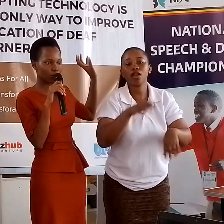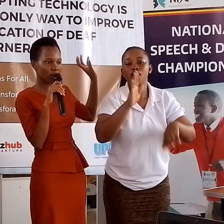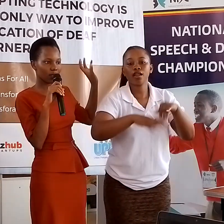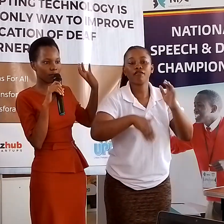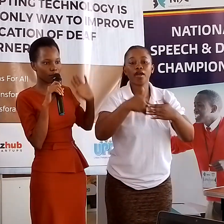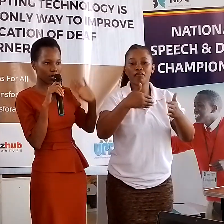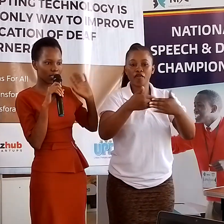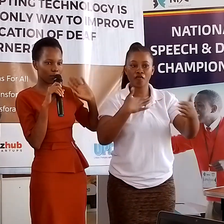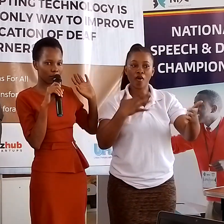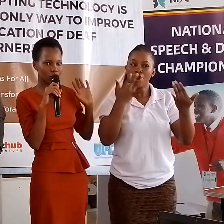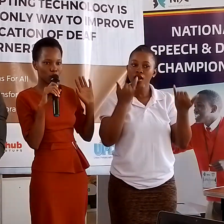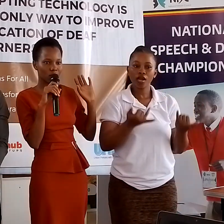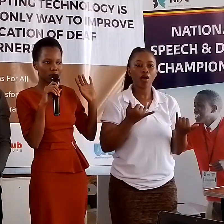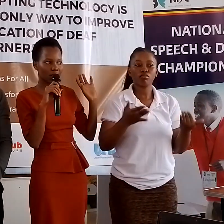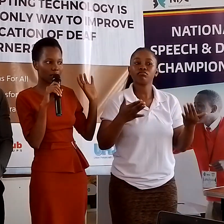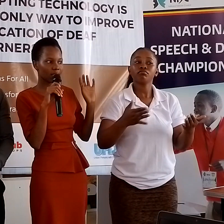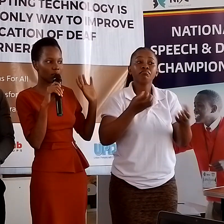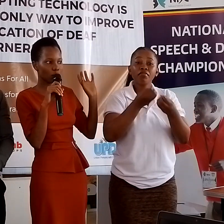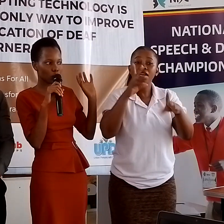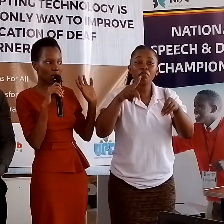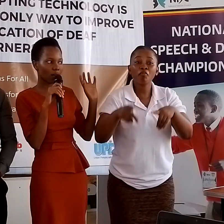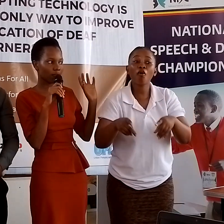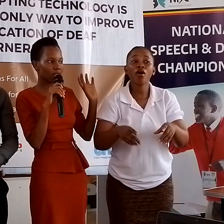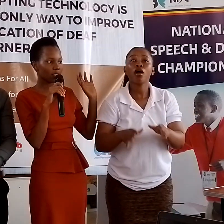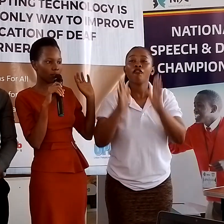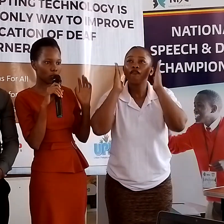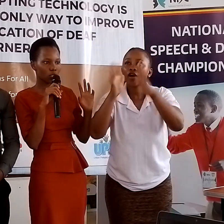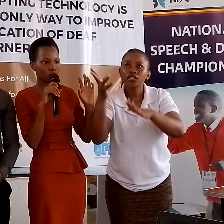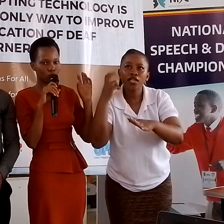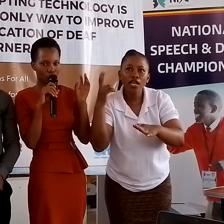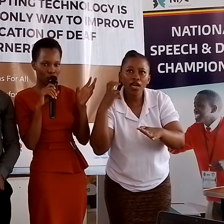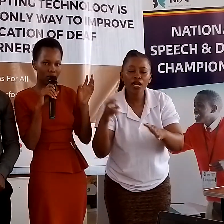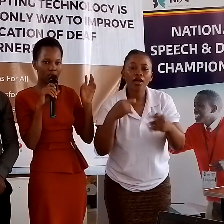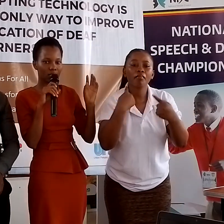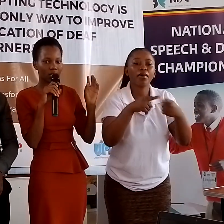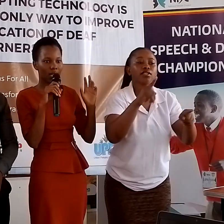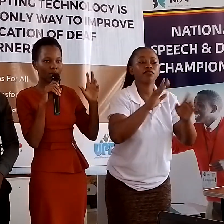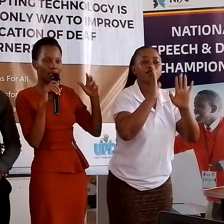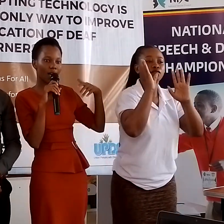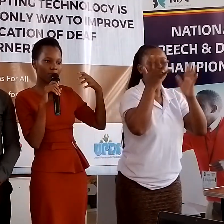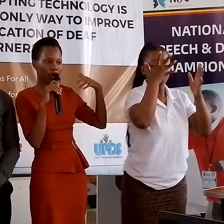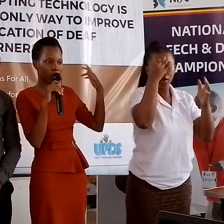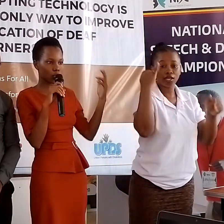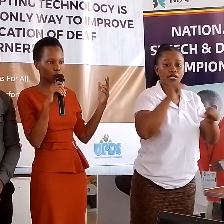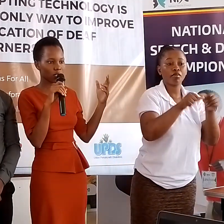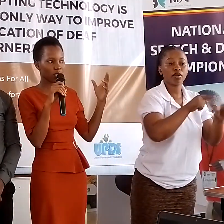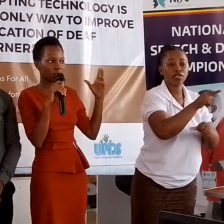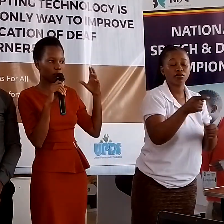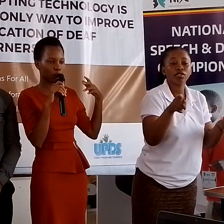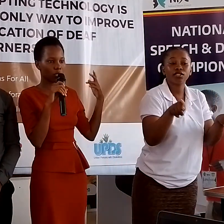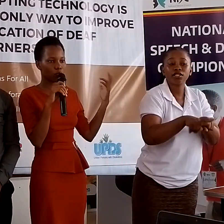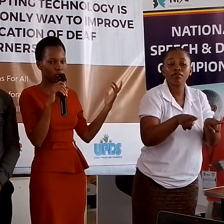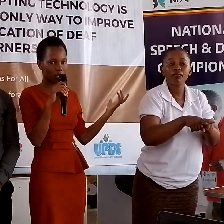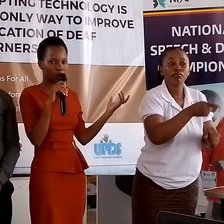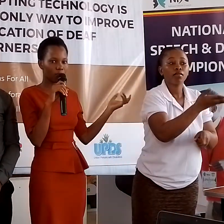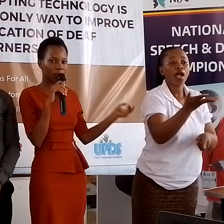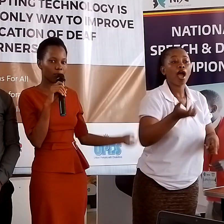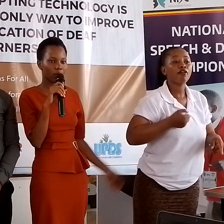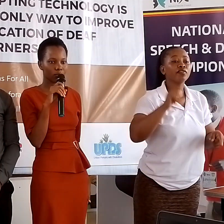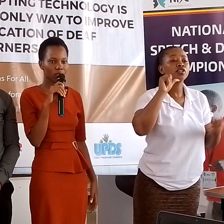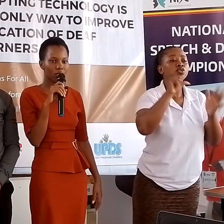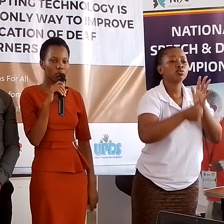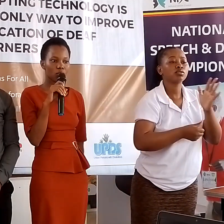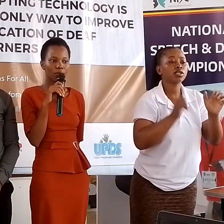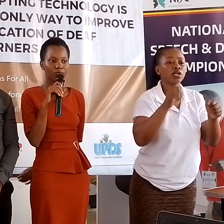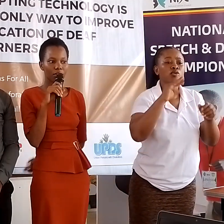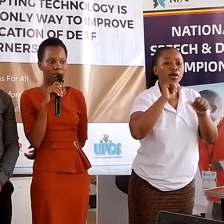other people and they forget about the Israelites. And yet they also have the voices to raise and the other issues that people need to hear